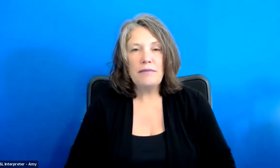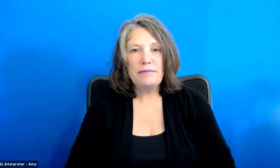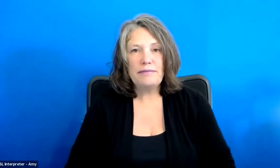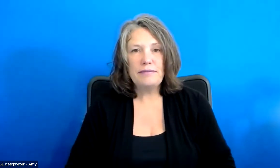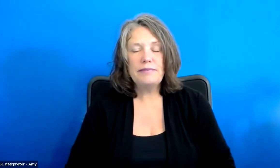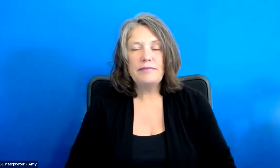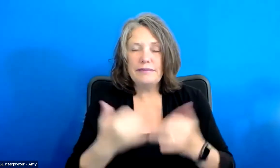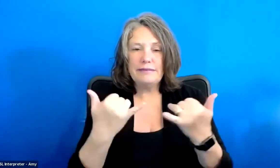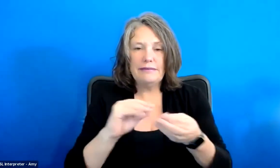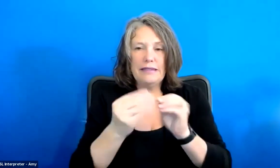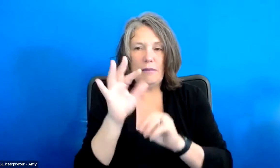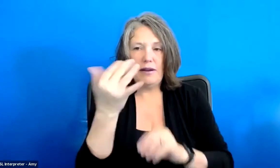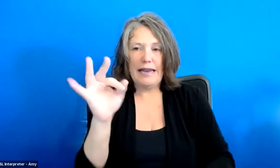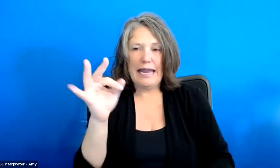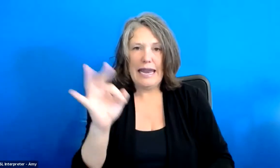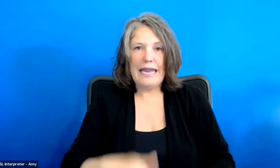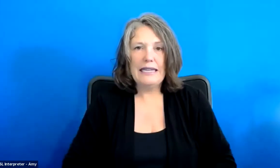Slide 19.